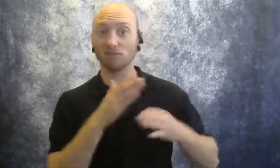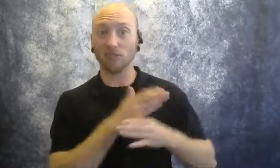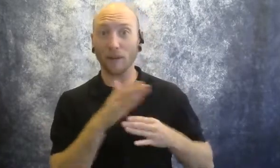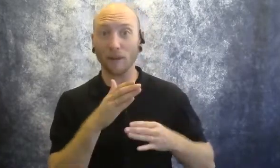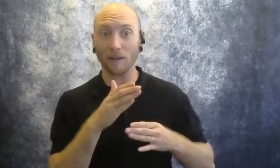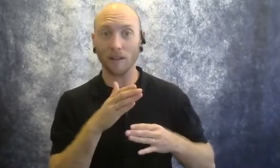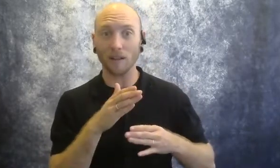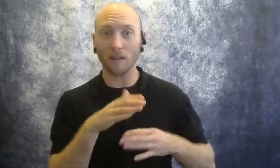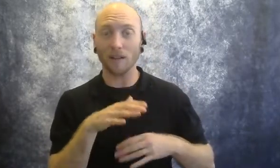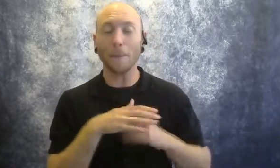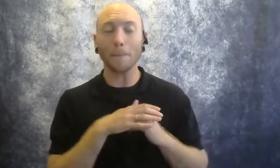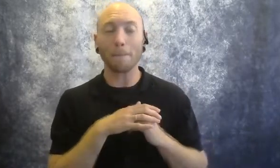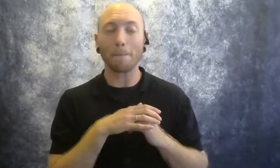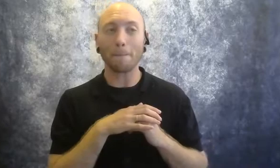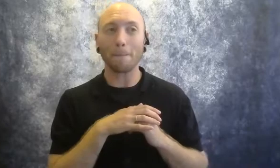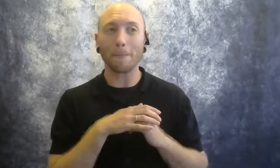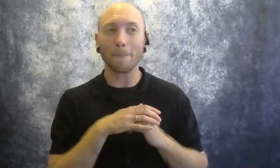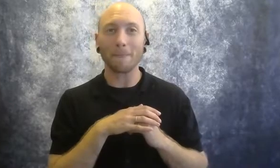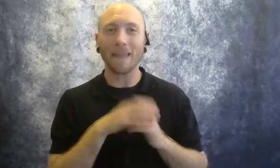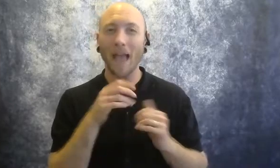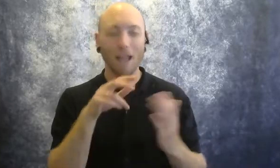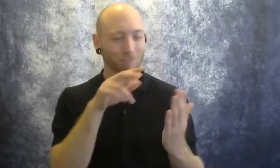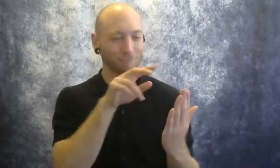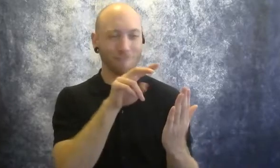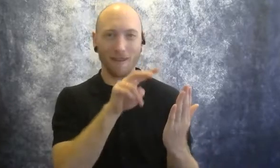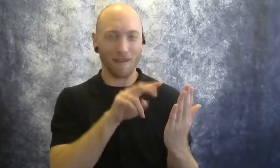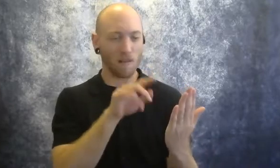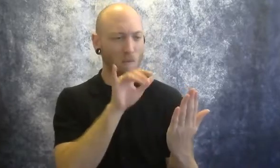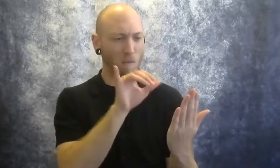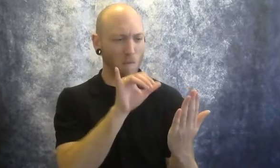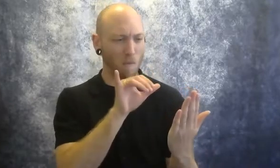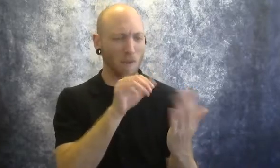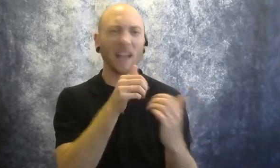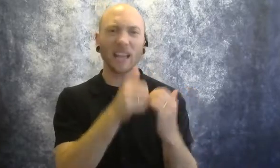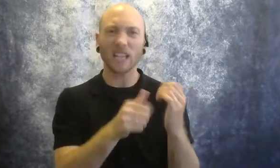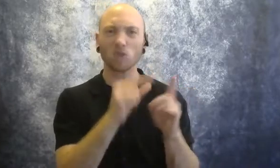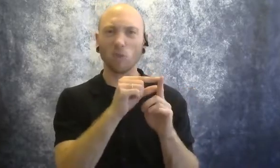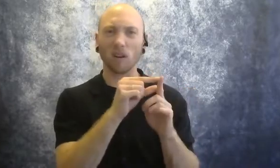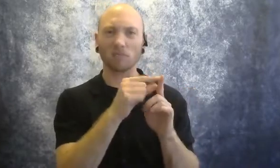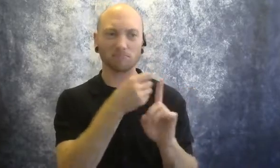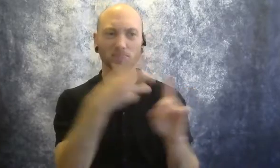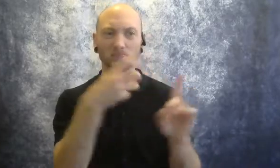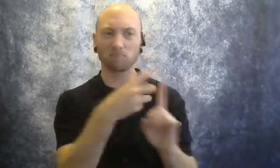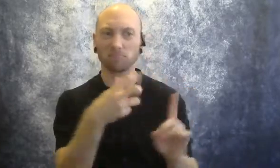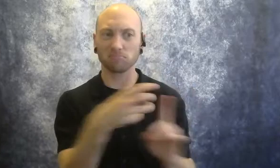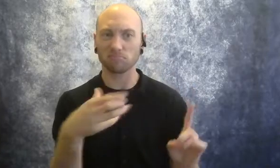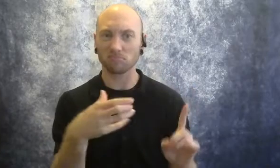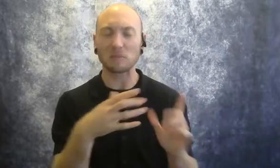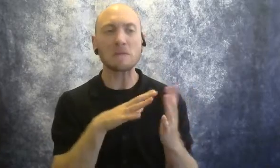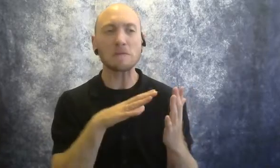information, I discovered while I'm looking at it that every single one of those, I had several definitions for each